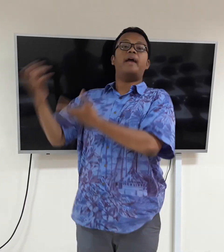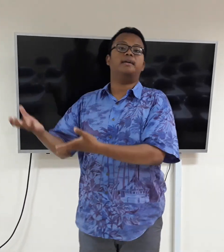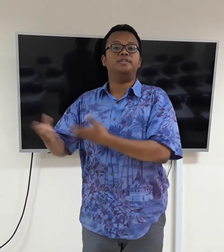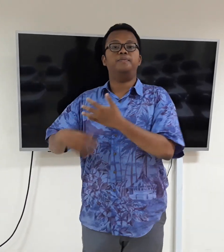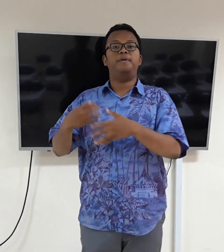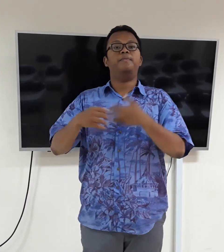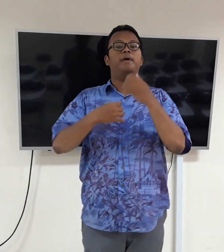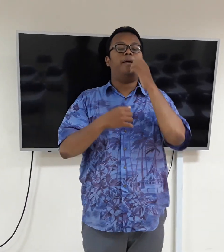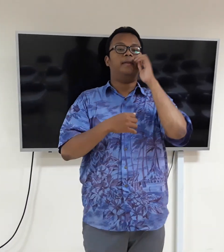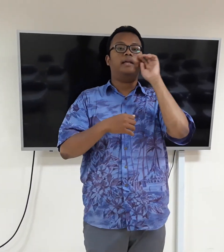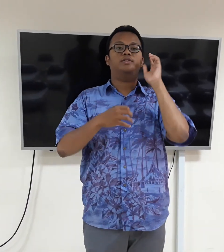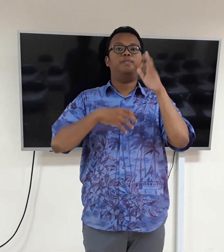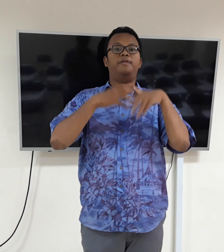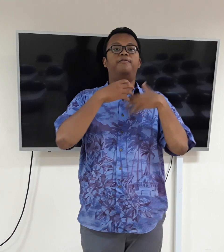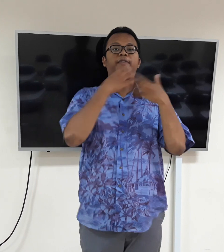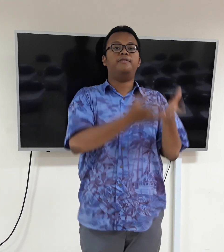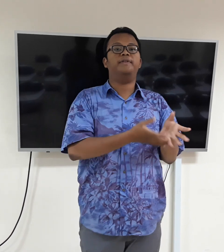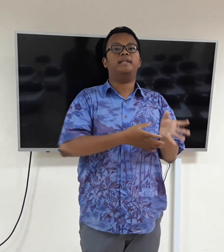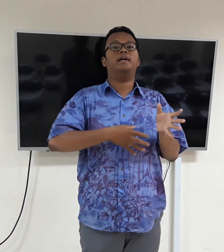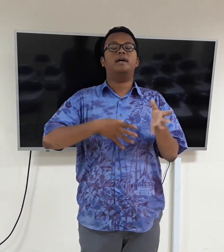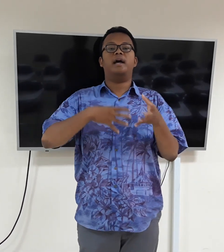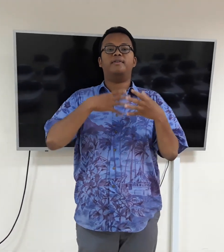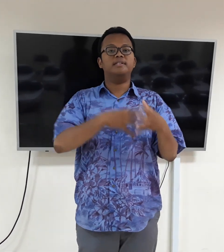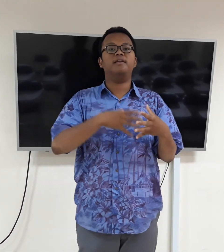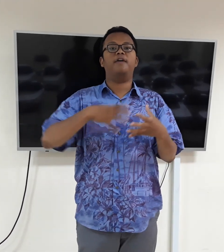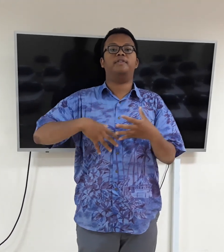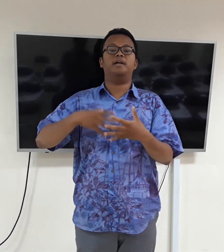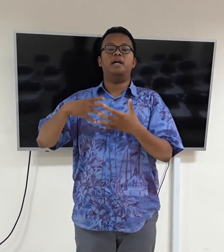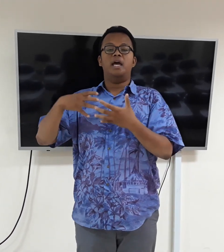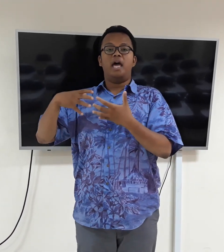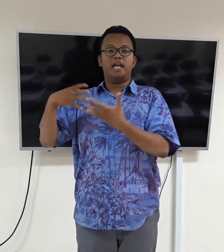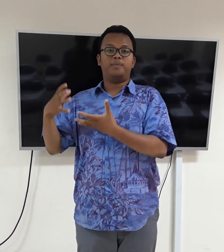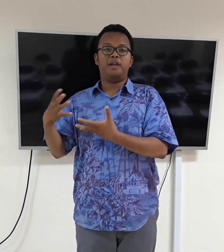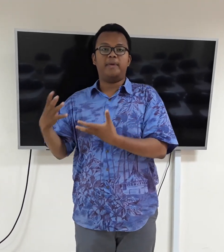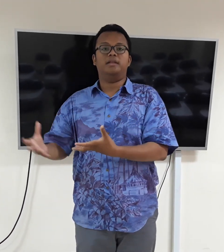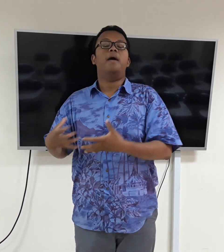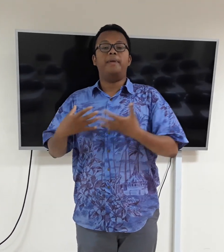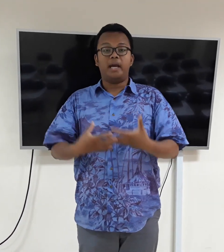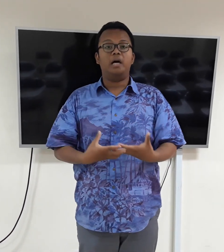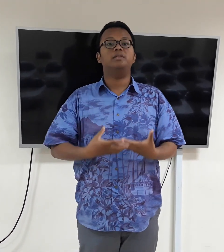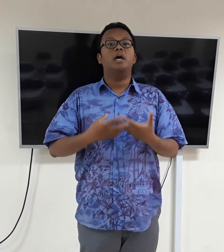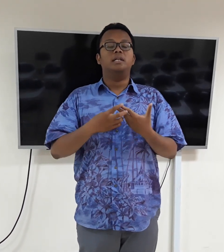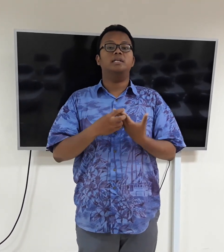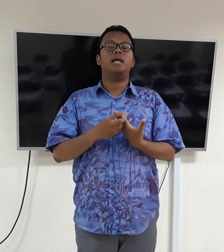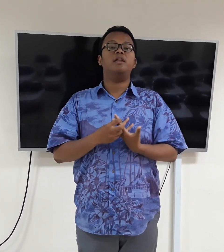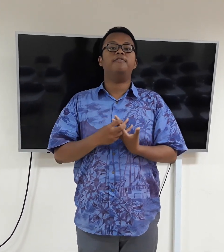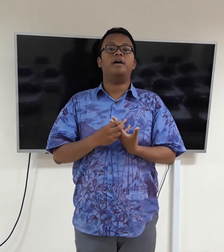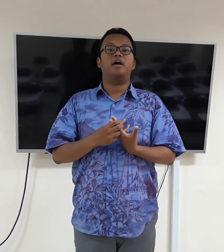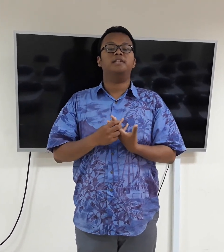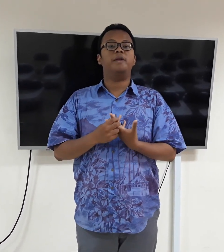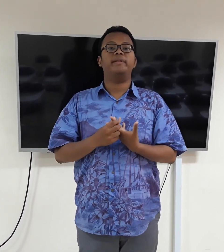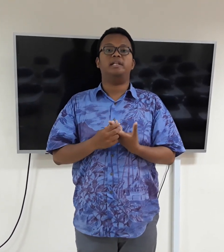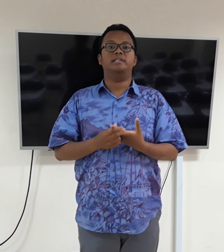correct, to be fit with the result of the experiment, because this kind of experimental